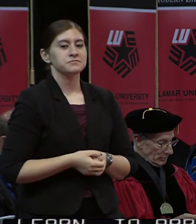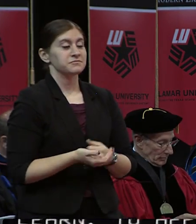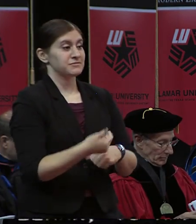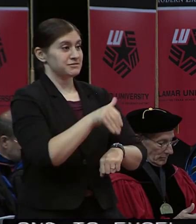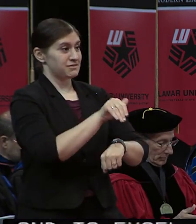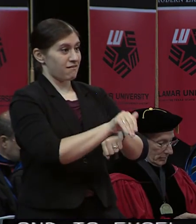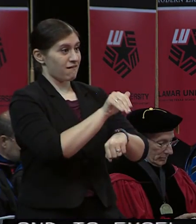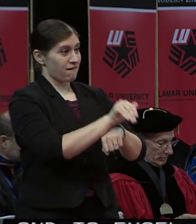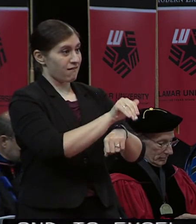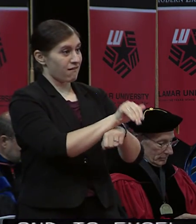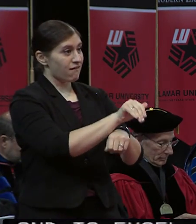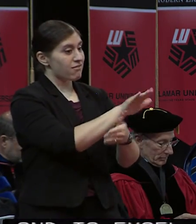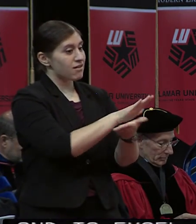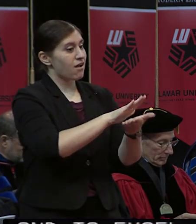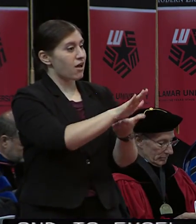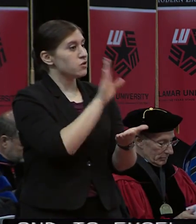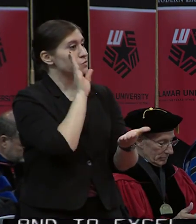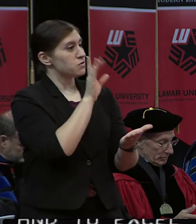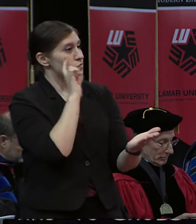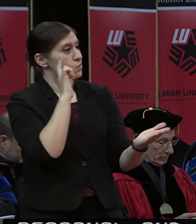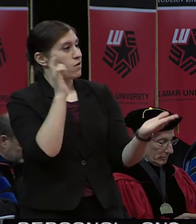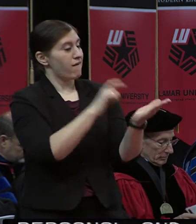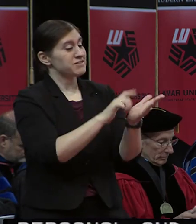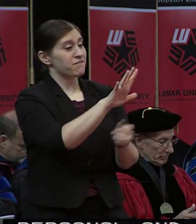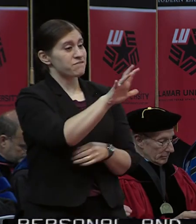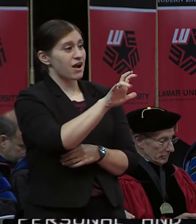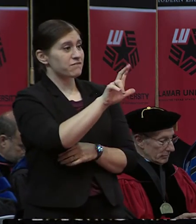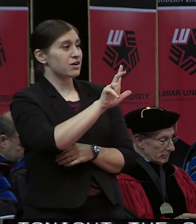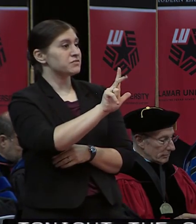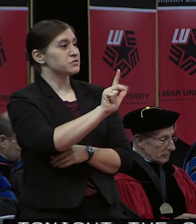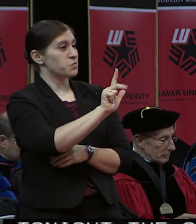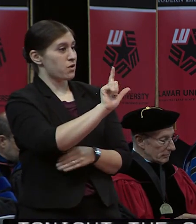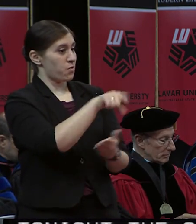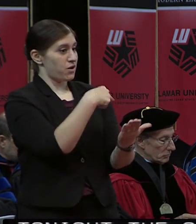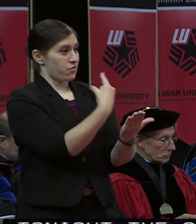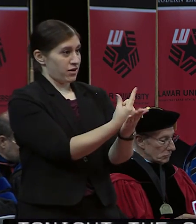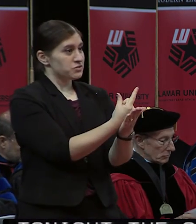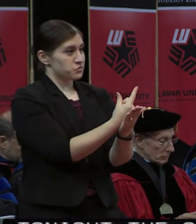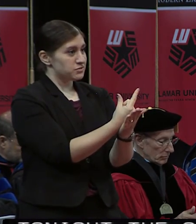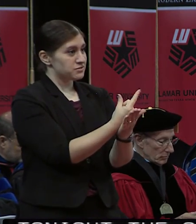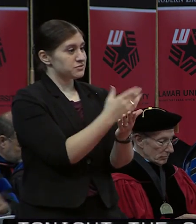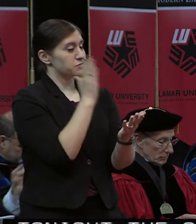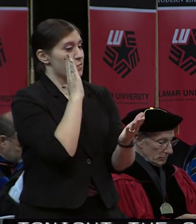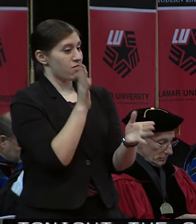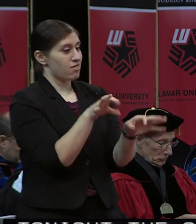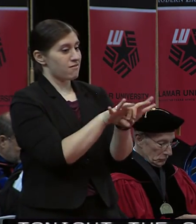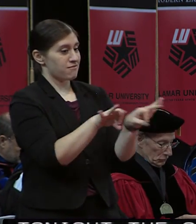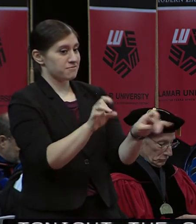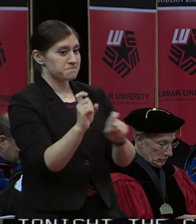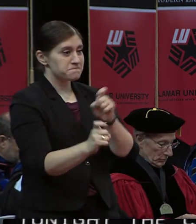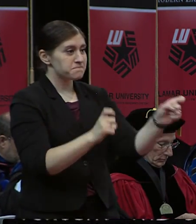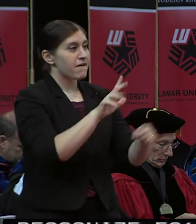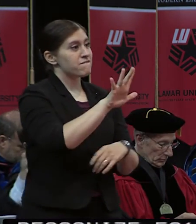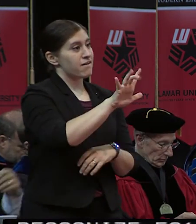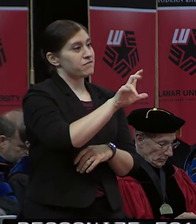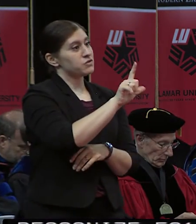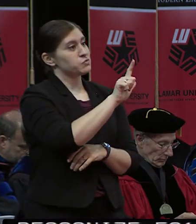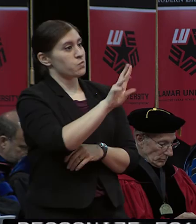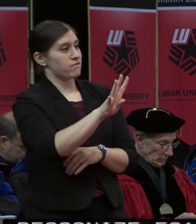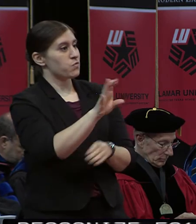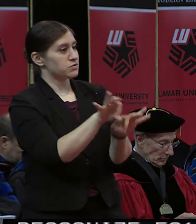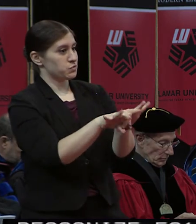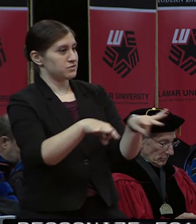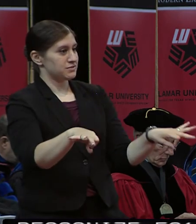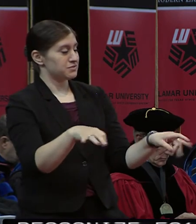Tonight, the college will recognize 521 graduates who will receive 524